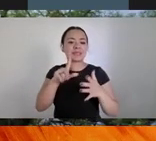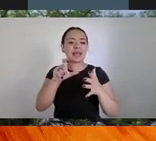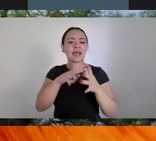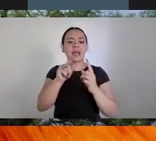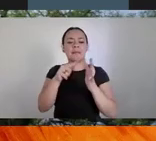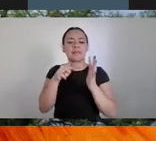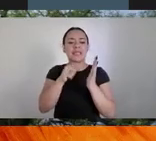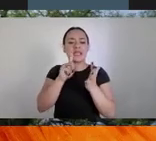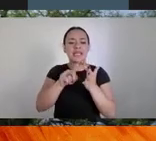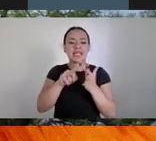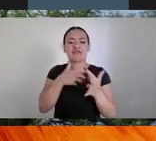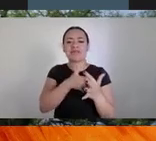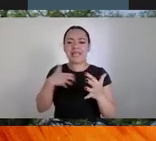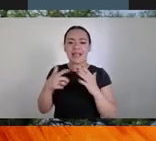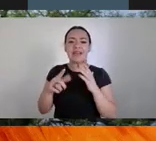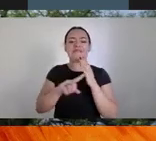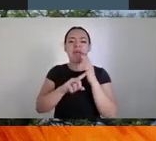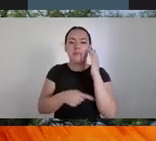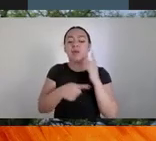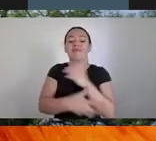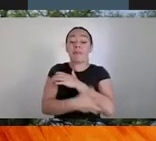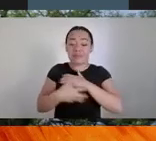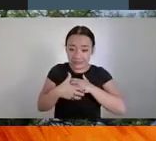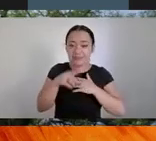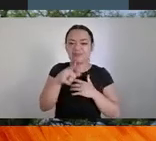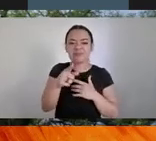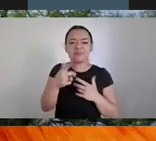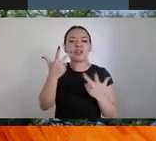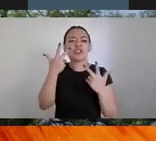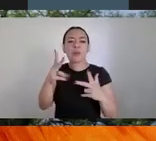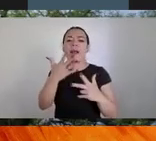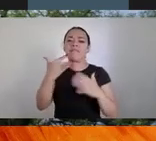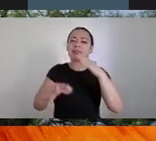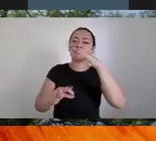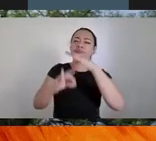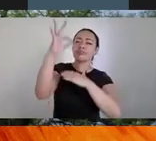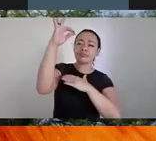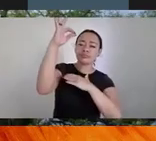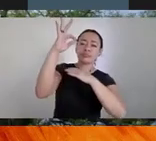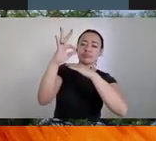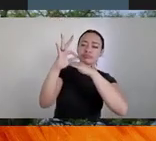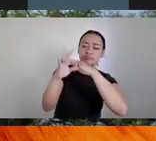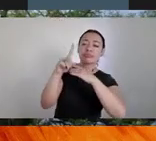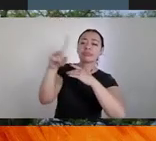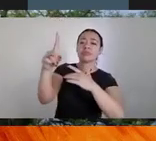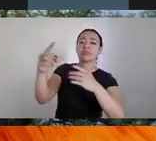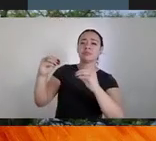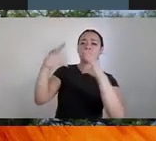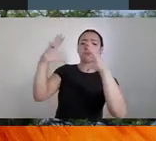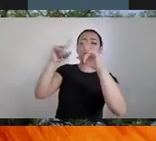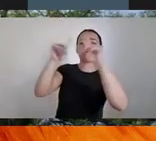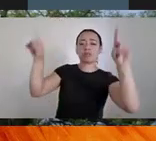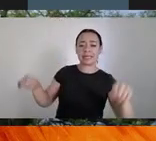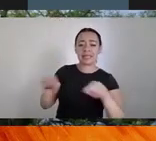in a rural landscape at dusk, sitting on fold-out chairs in front of an inflatable projection screen. Alex used